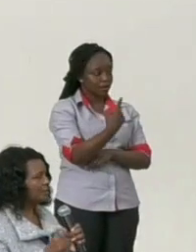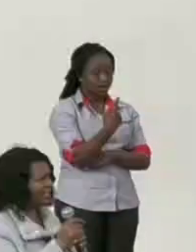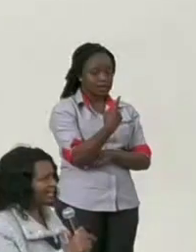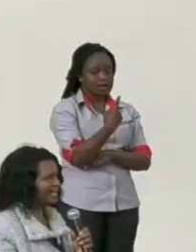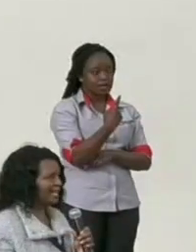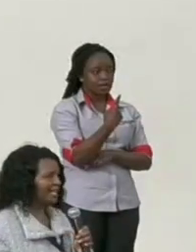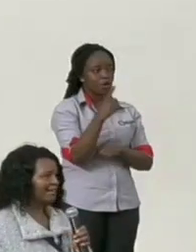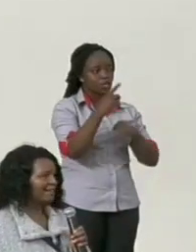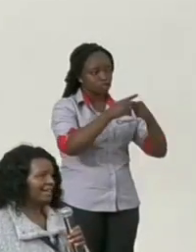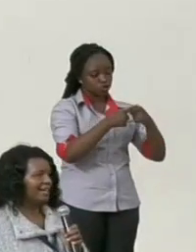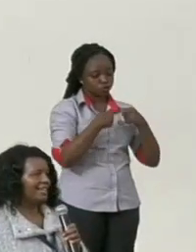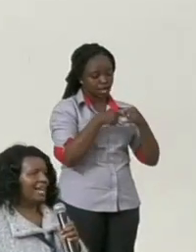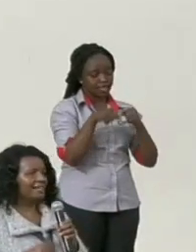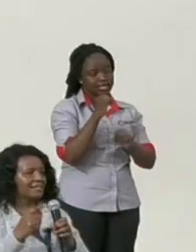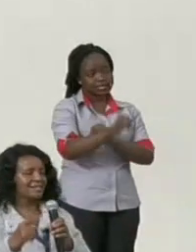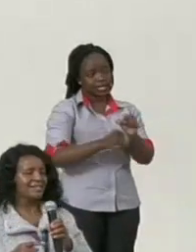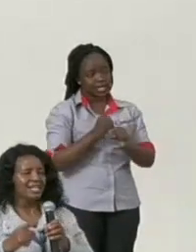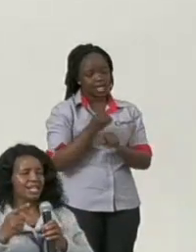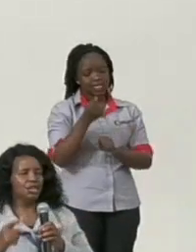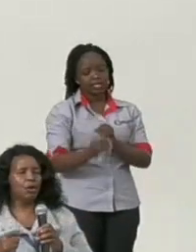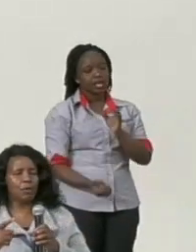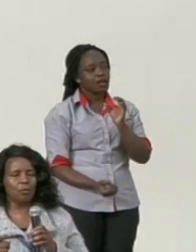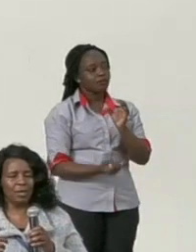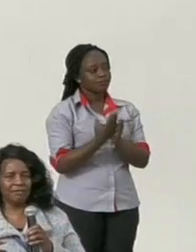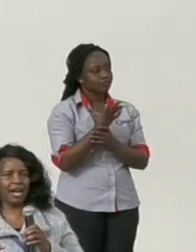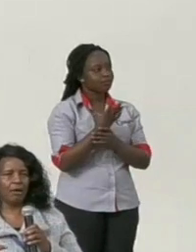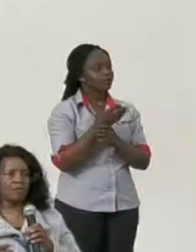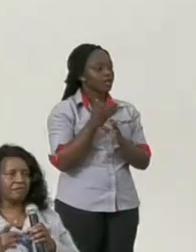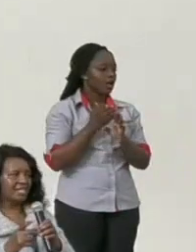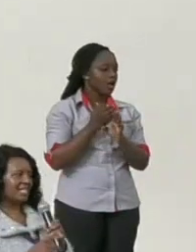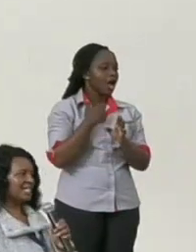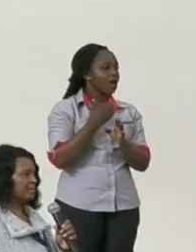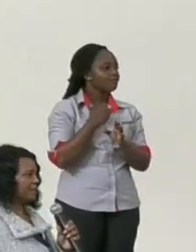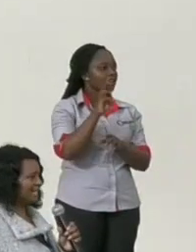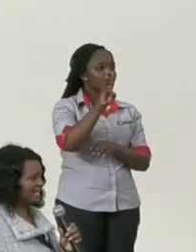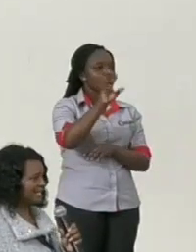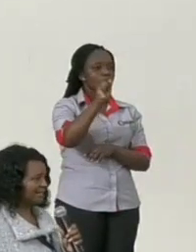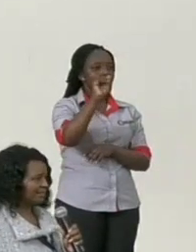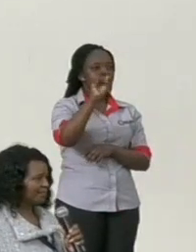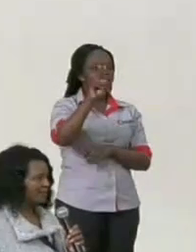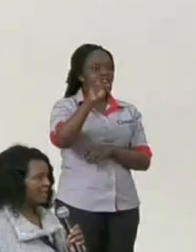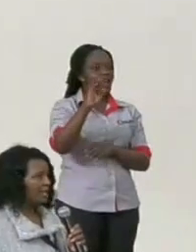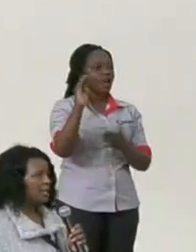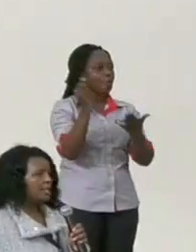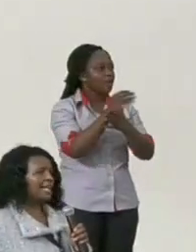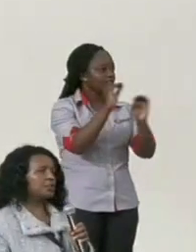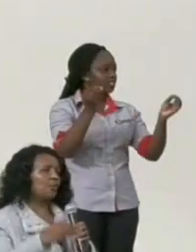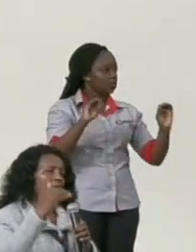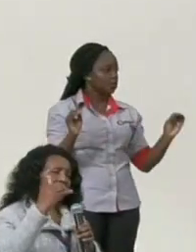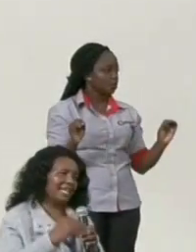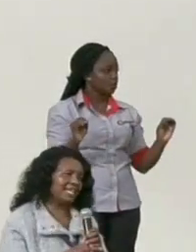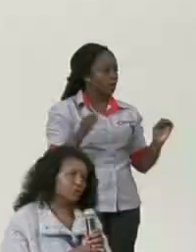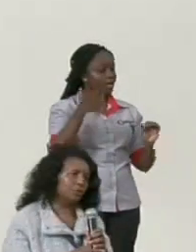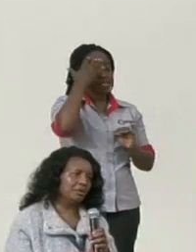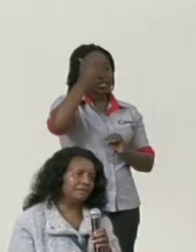from July this year, there is no more waiver of interest and penalties. That's why